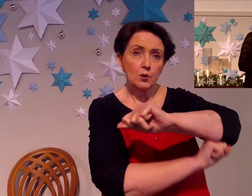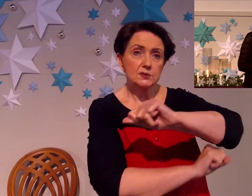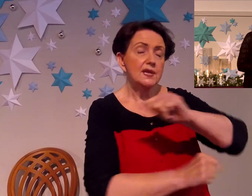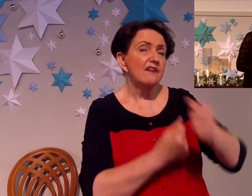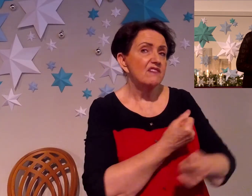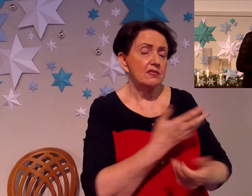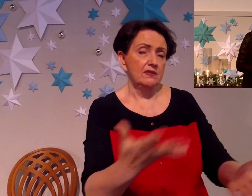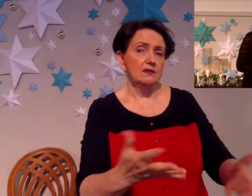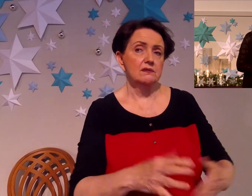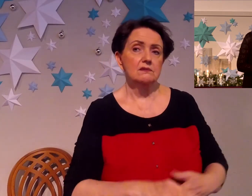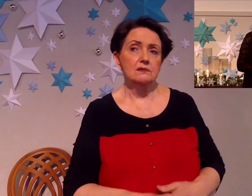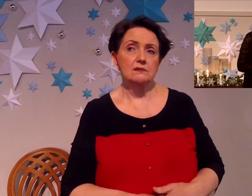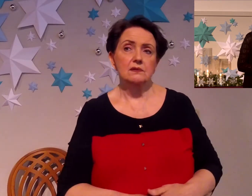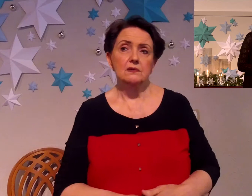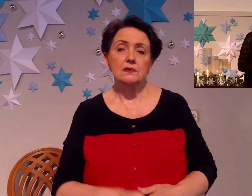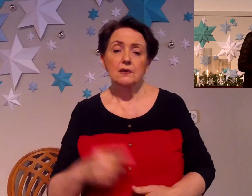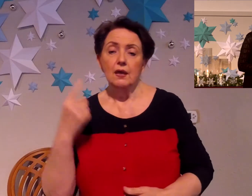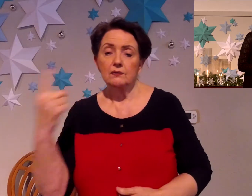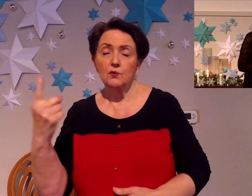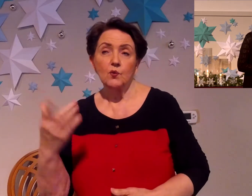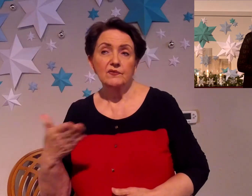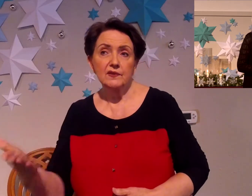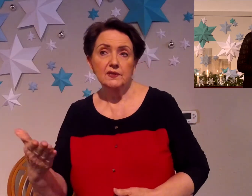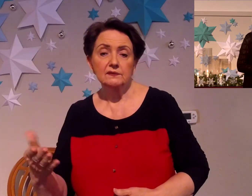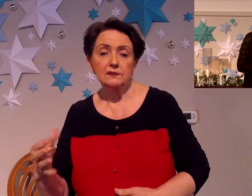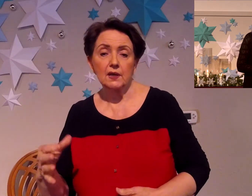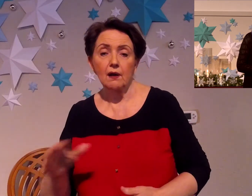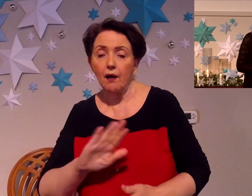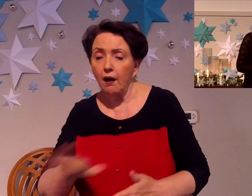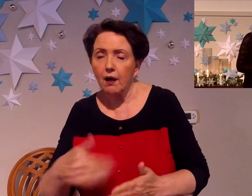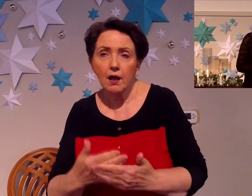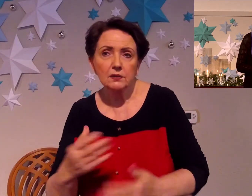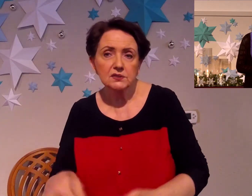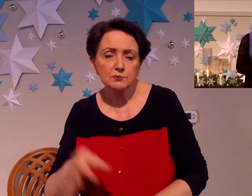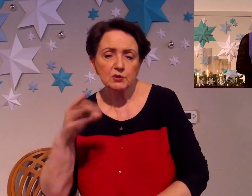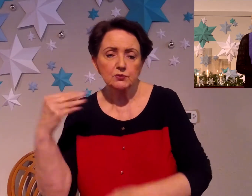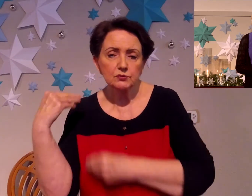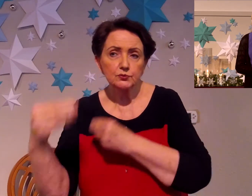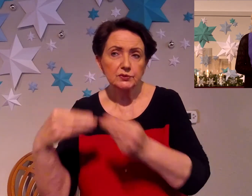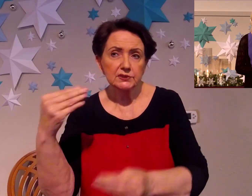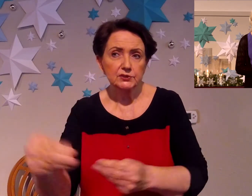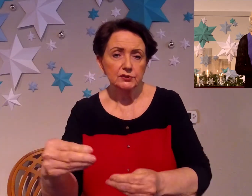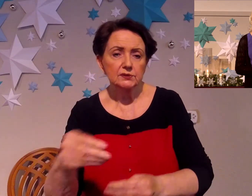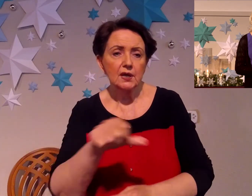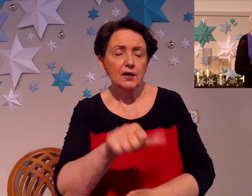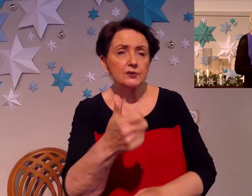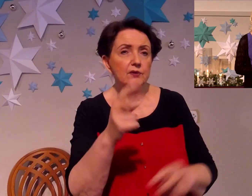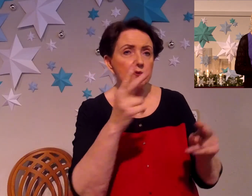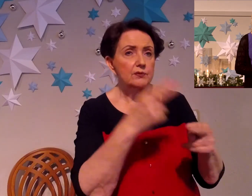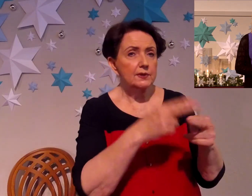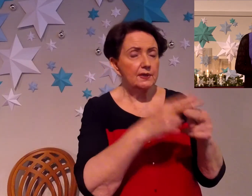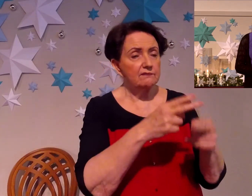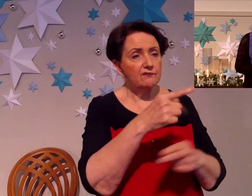one thing that all spiritual traditions agree upon is that another name for God is love.